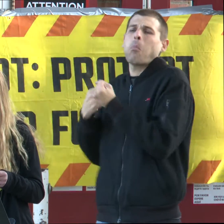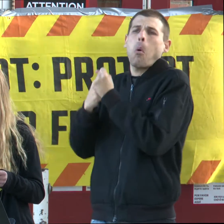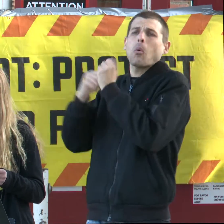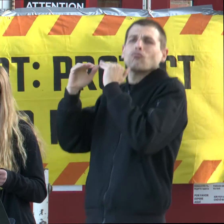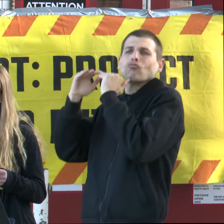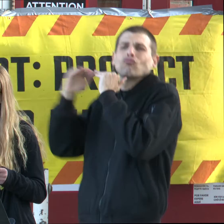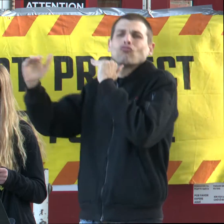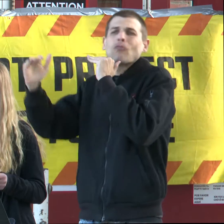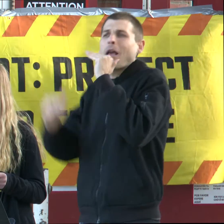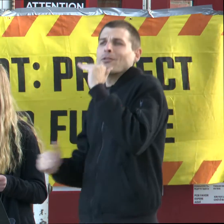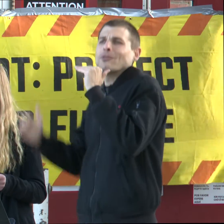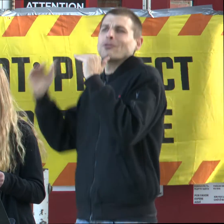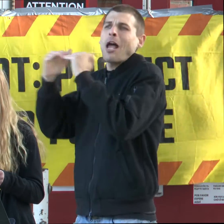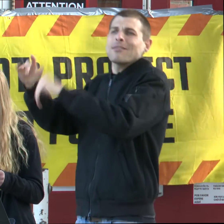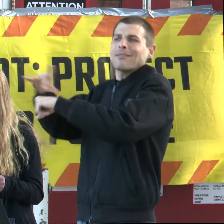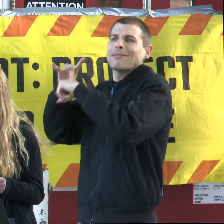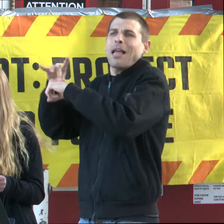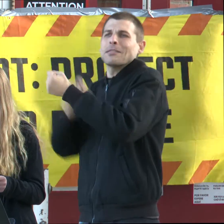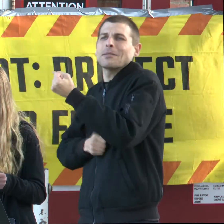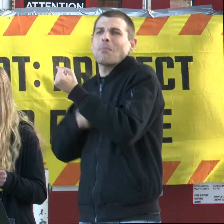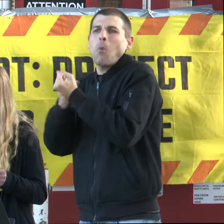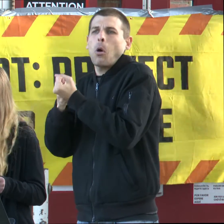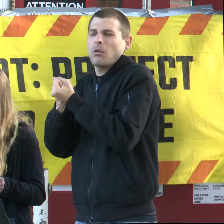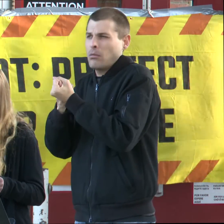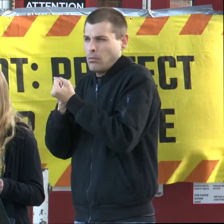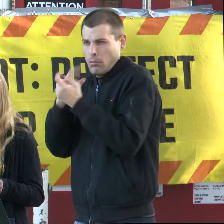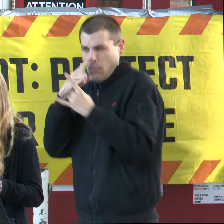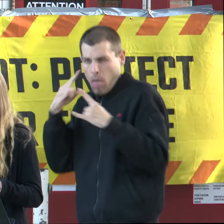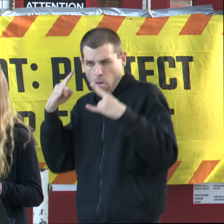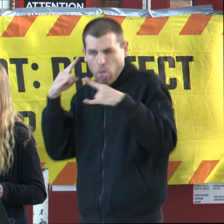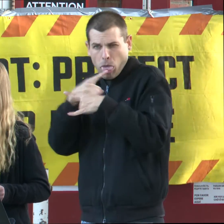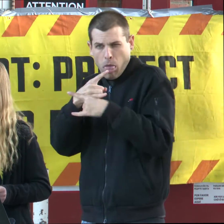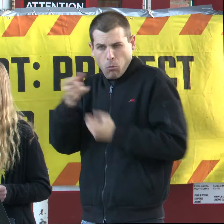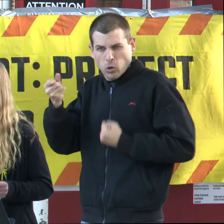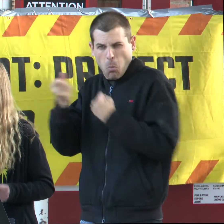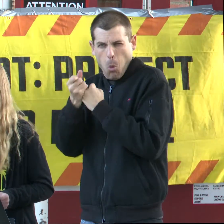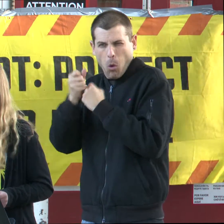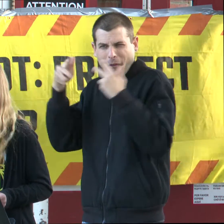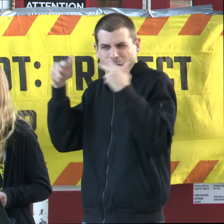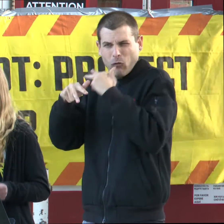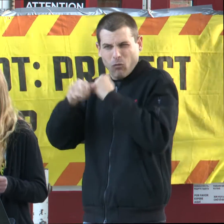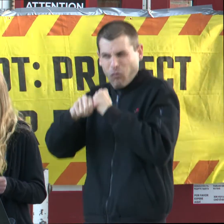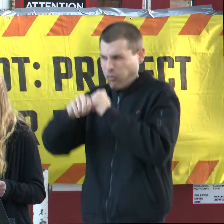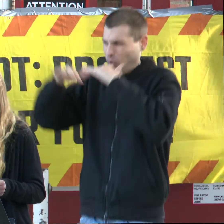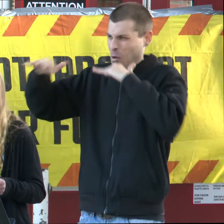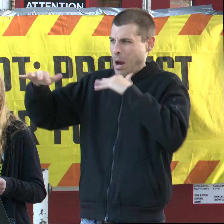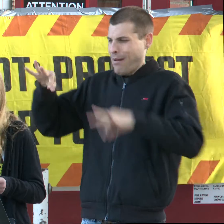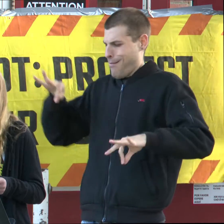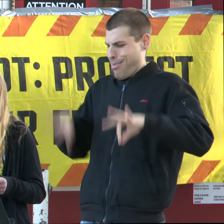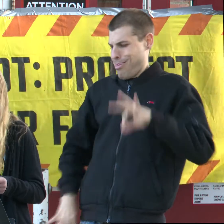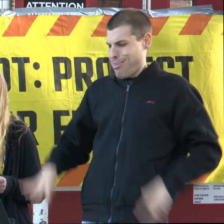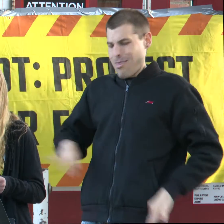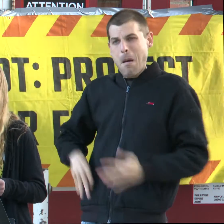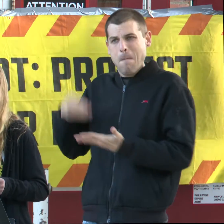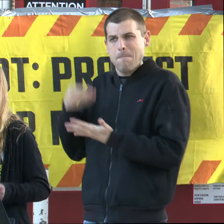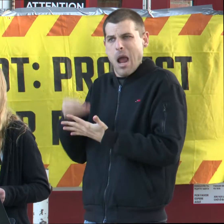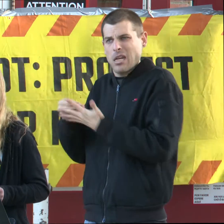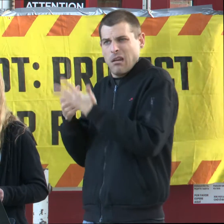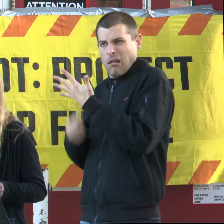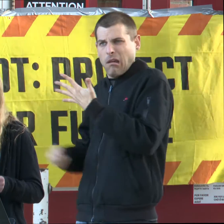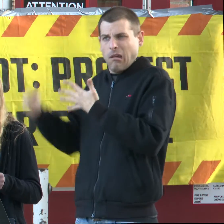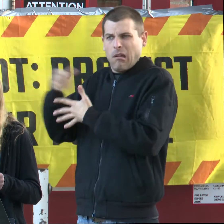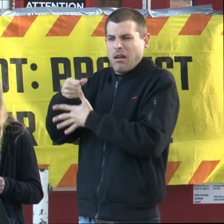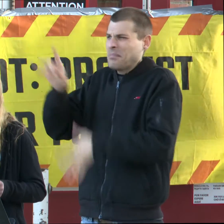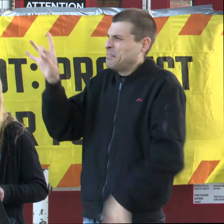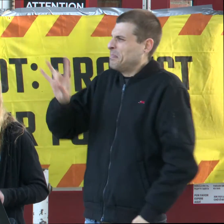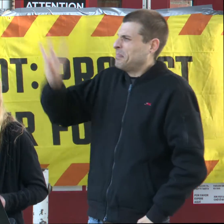climate justice, but then turn around and continue to support projects like this that value profit and economic growth over the